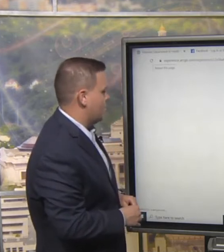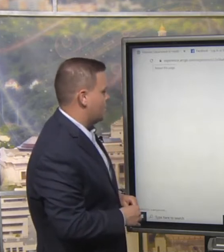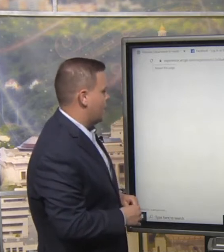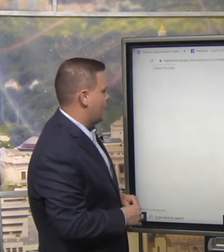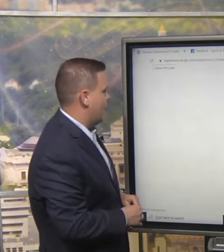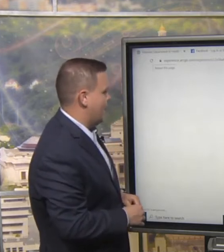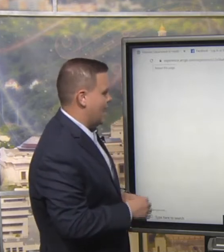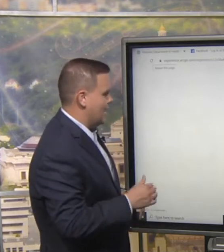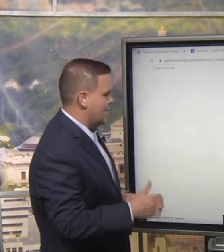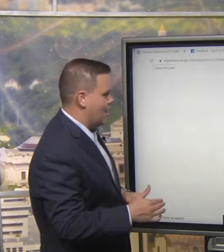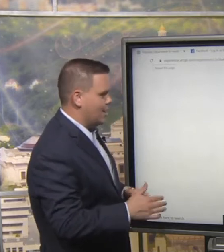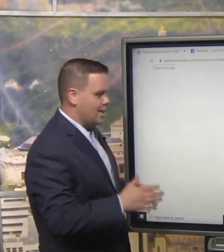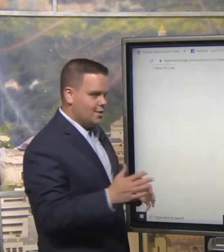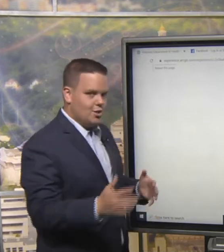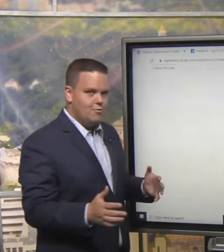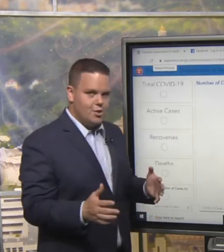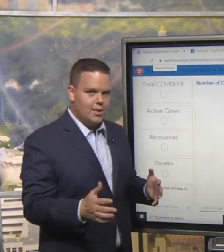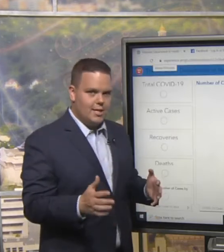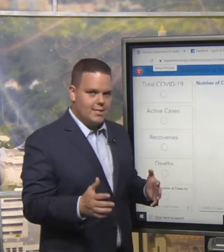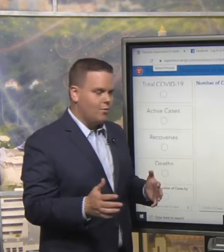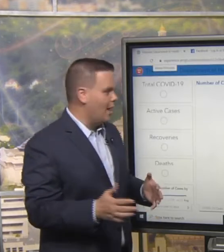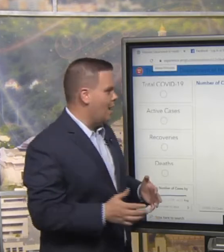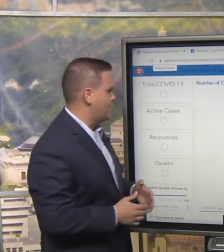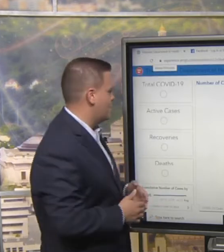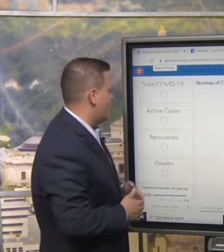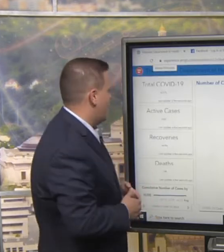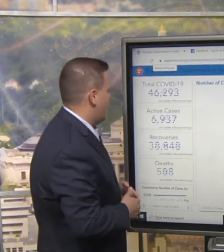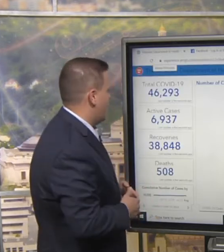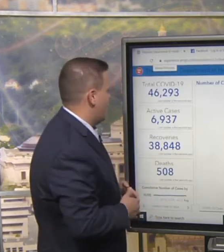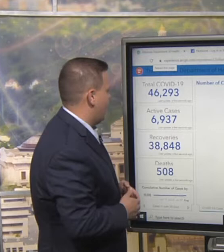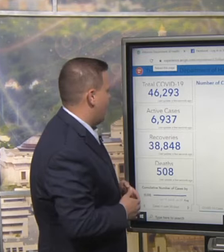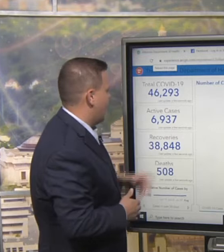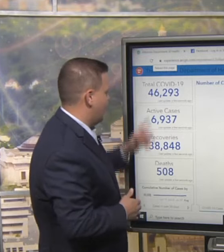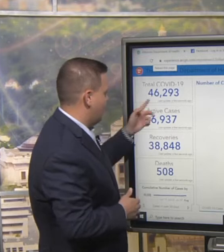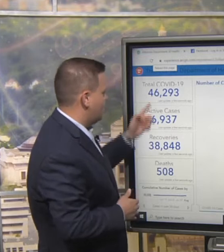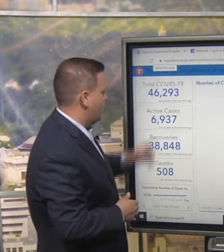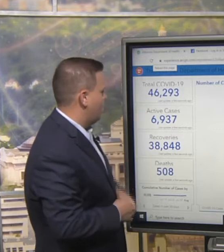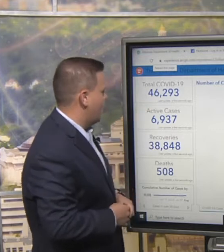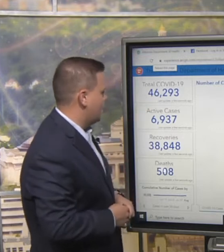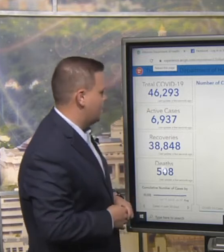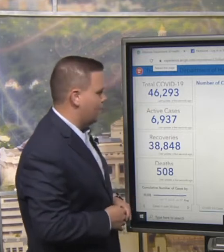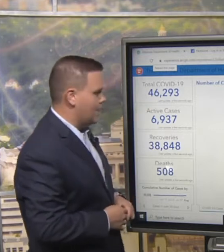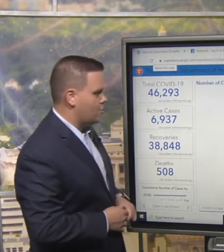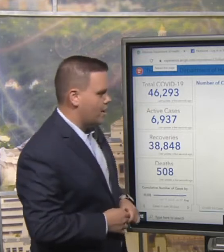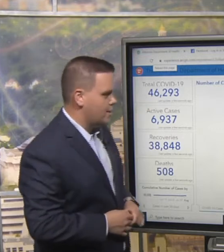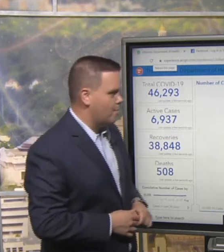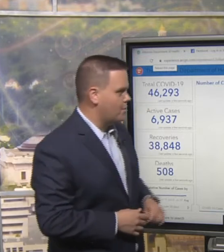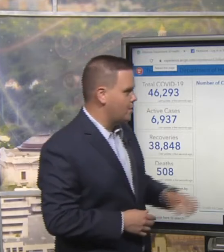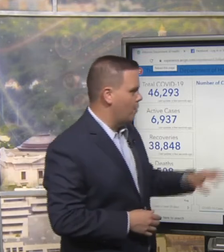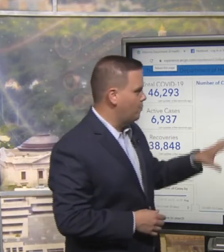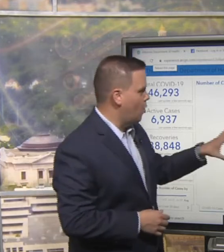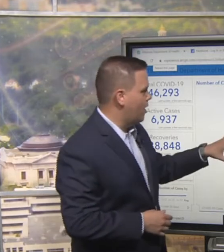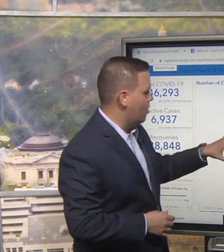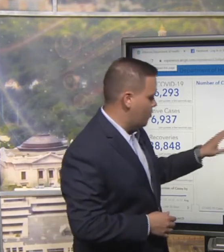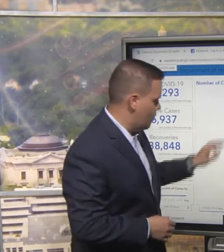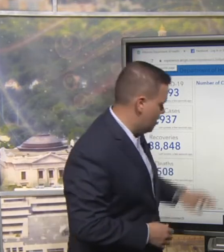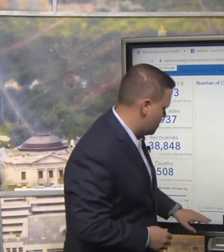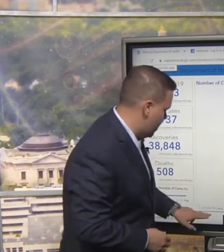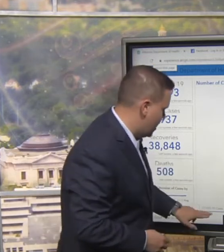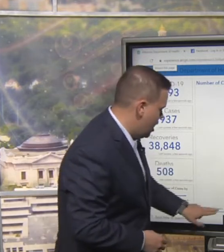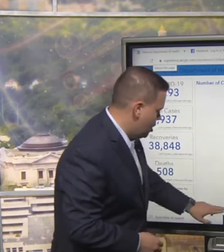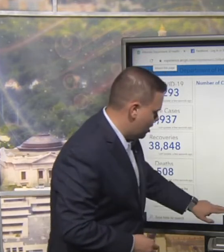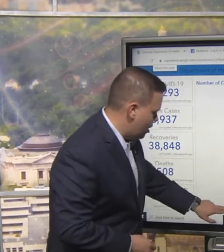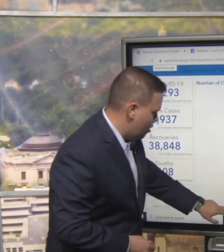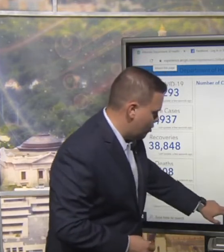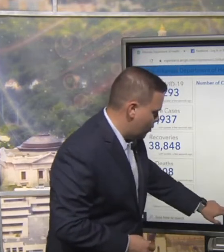those numbers are in yet. I doubt it. It's usually several hours behind. Yep, so that's still yesterday's numbers, so don't want to go through those,